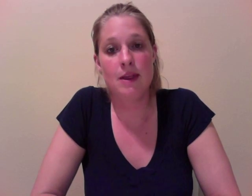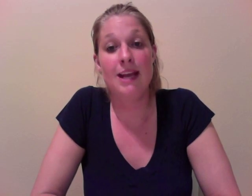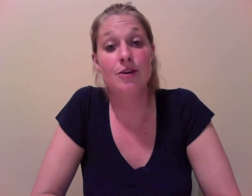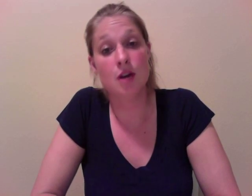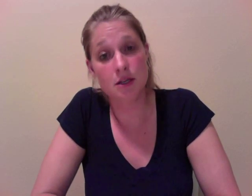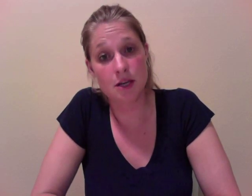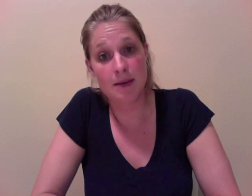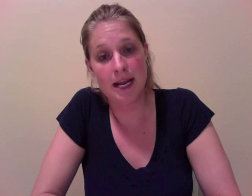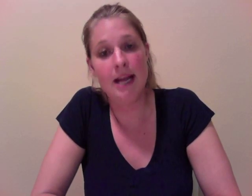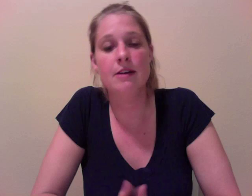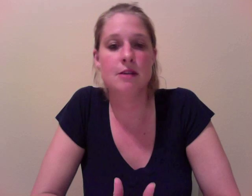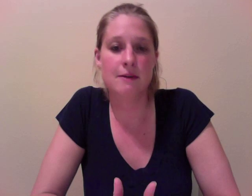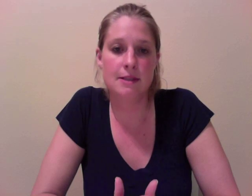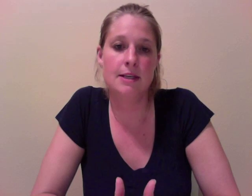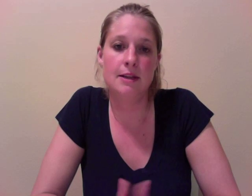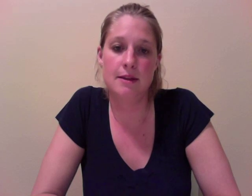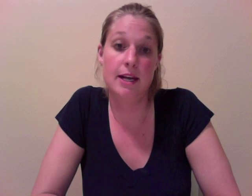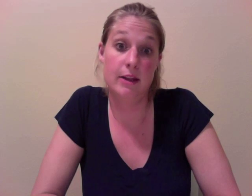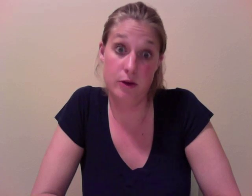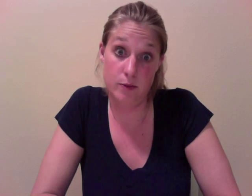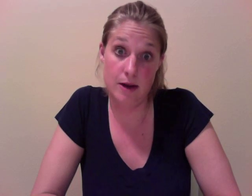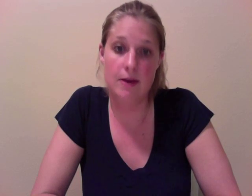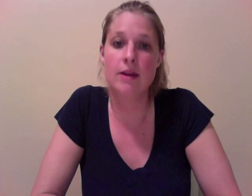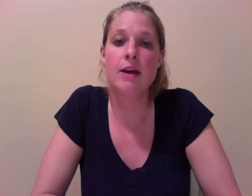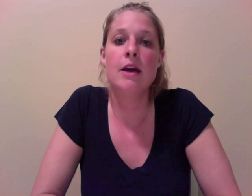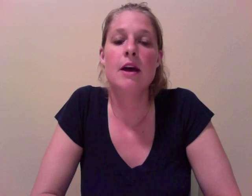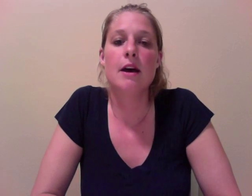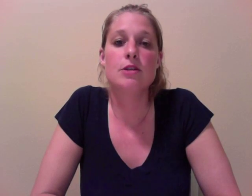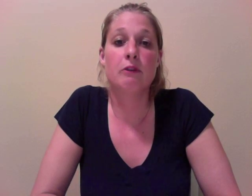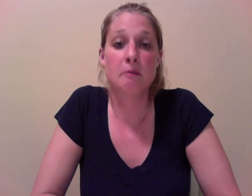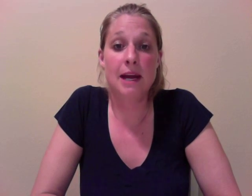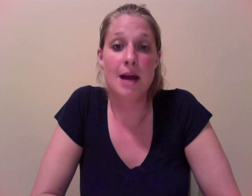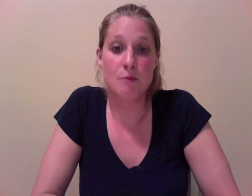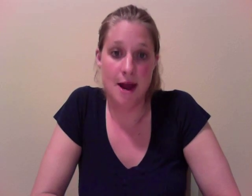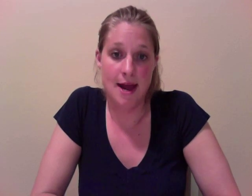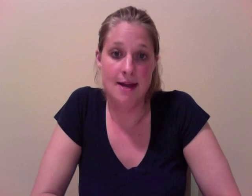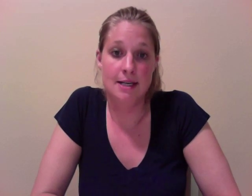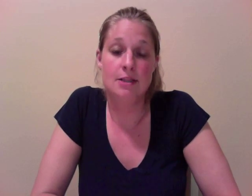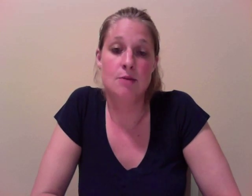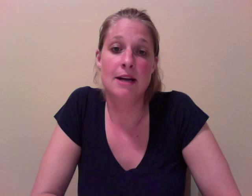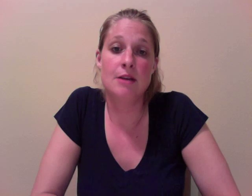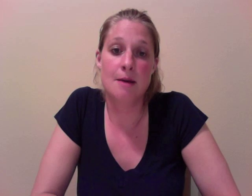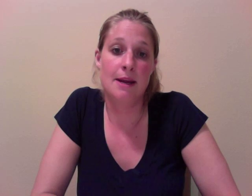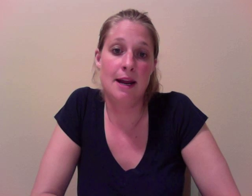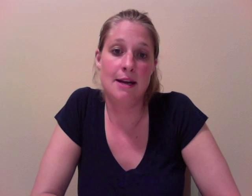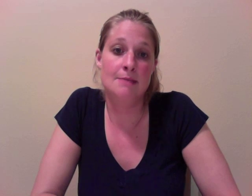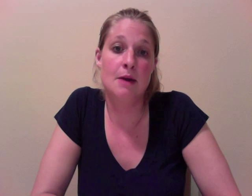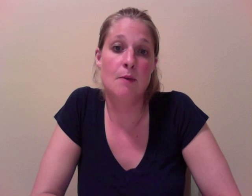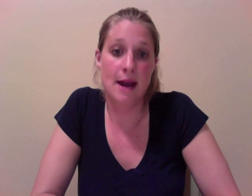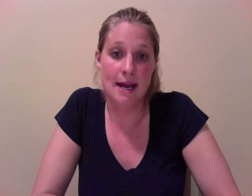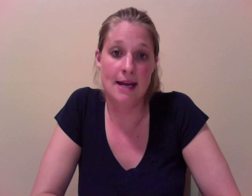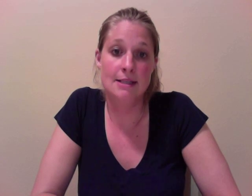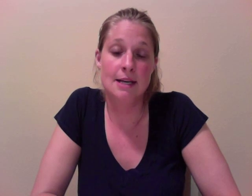and your non-dominant hand is obviously the hand that you don't write with. So for me, I'm right-handed, so my dominant hand is my right hand, and